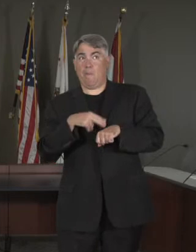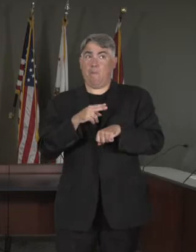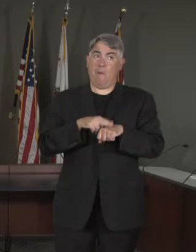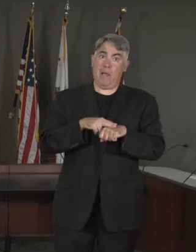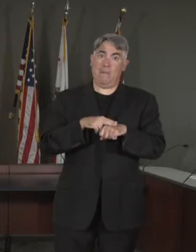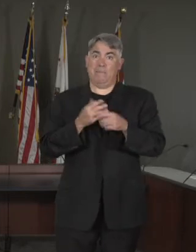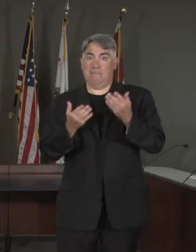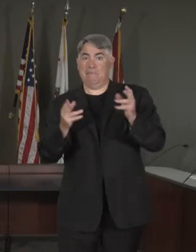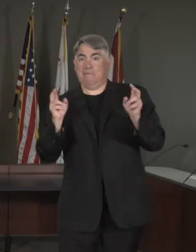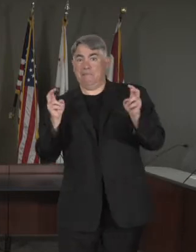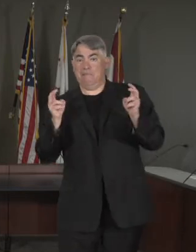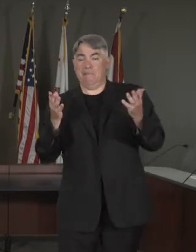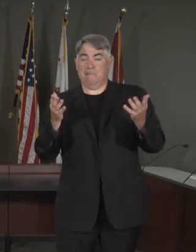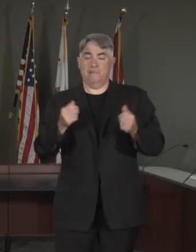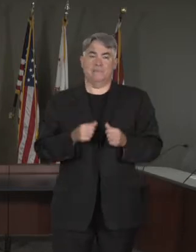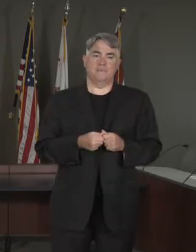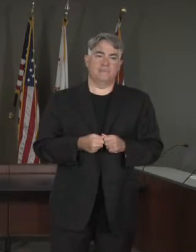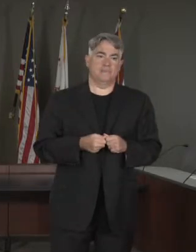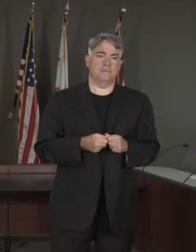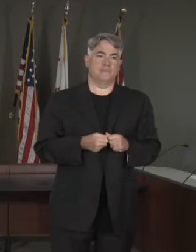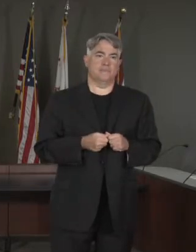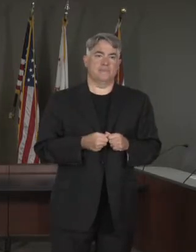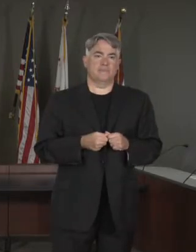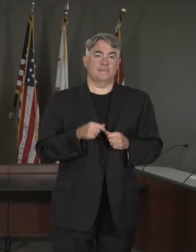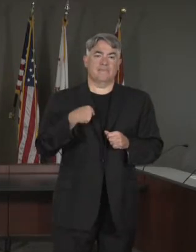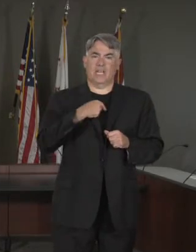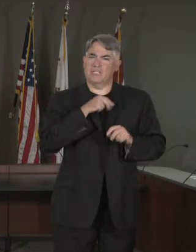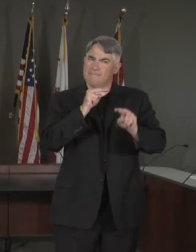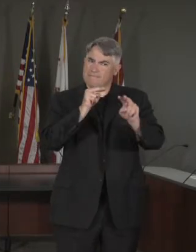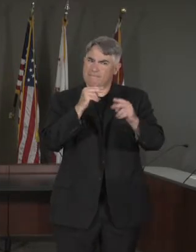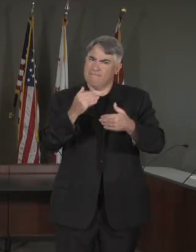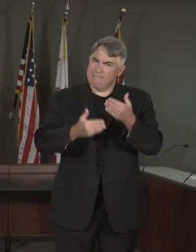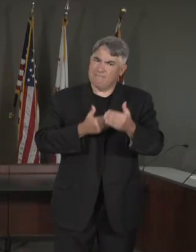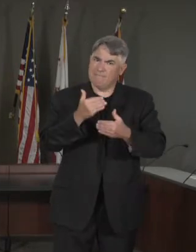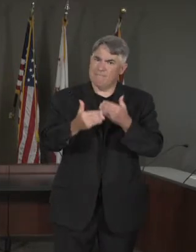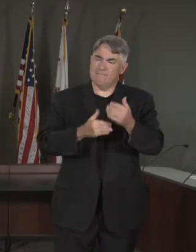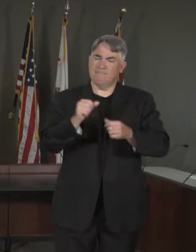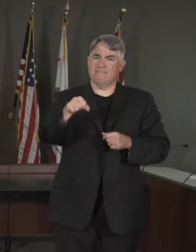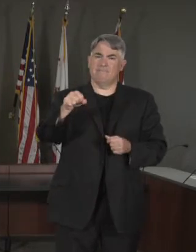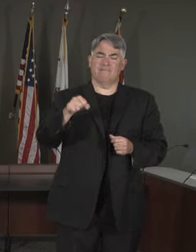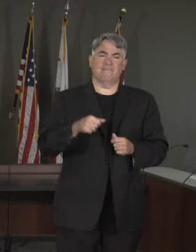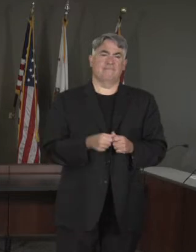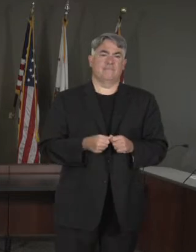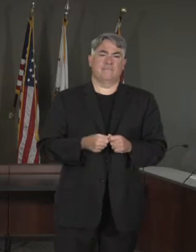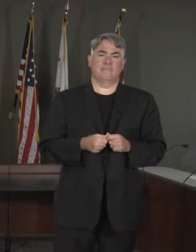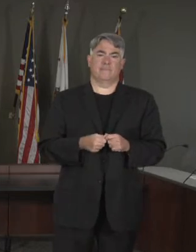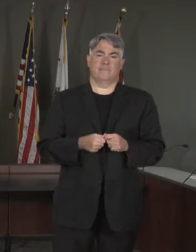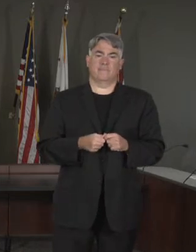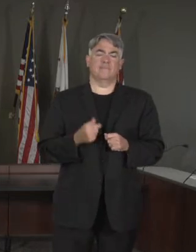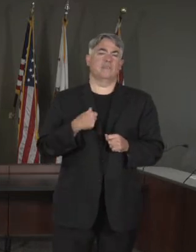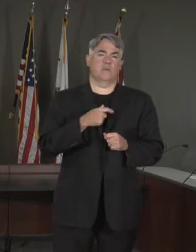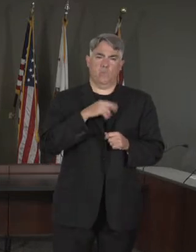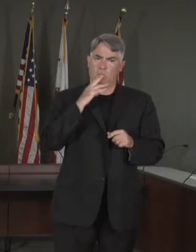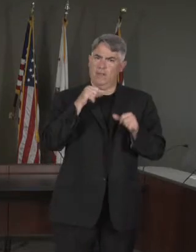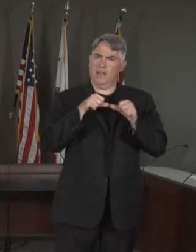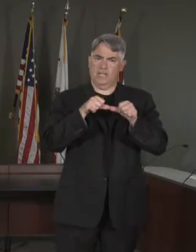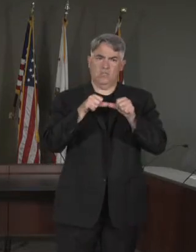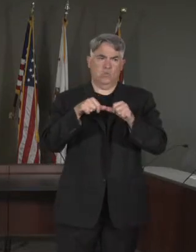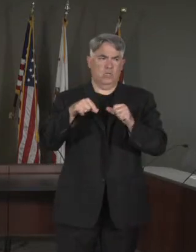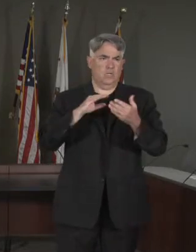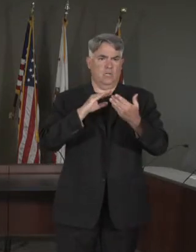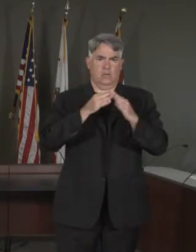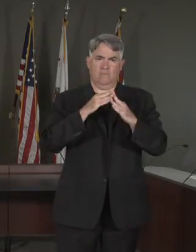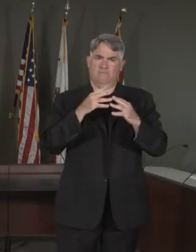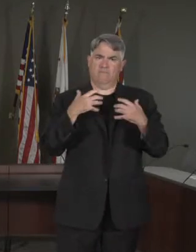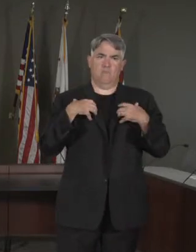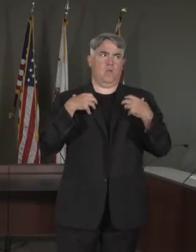more than a year and a half, and we're certainly looking to move ahead with that. And we'll continue our efforts around recovery and rebuilding